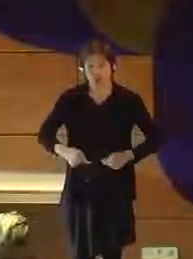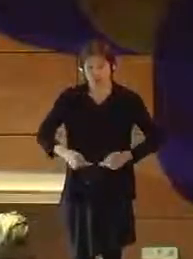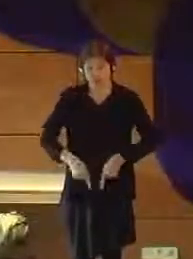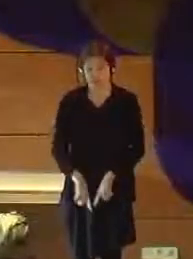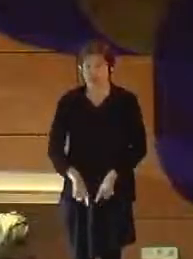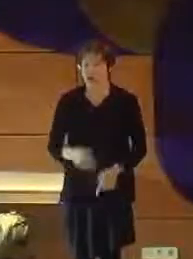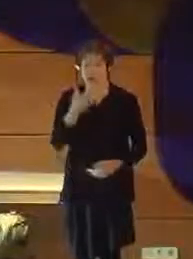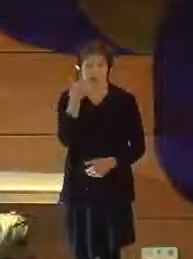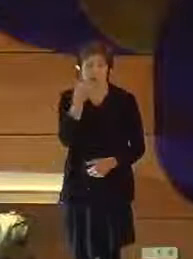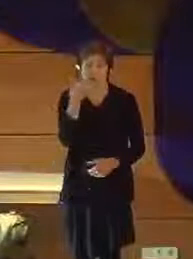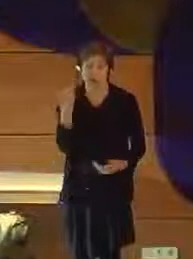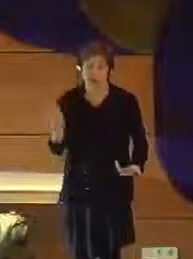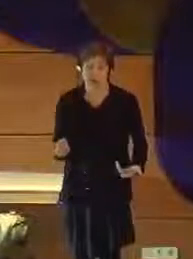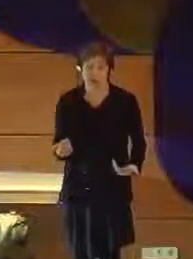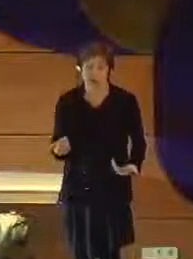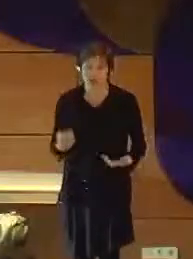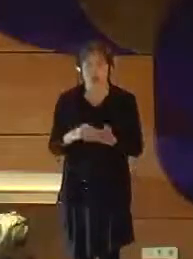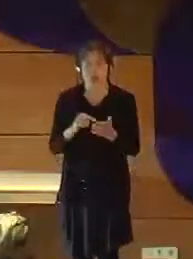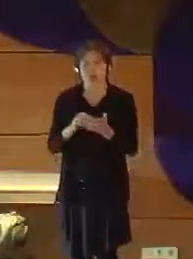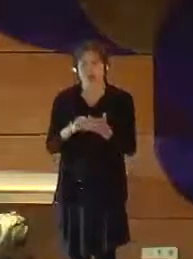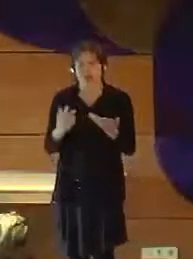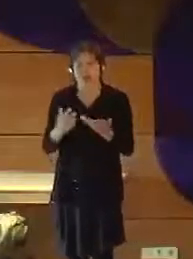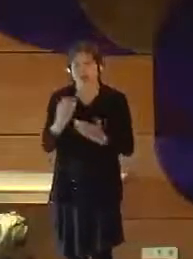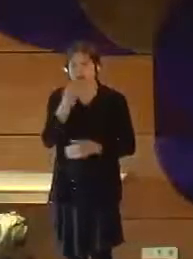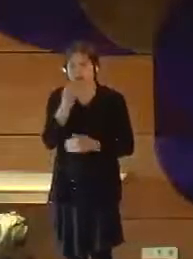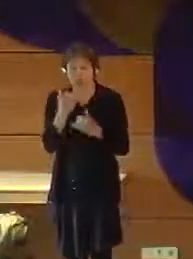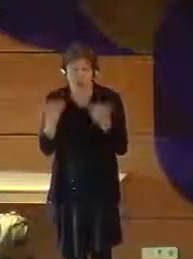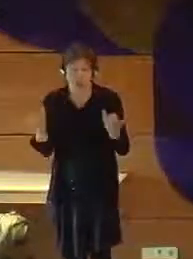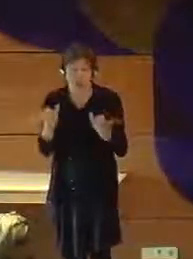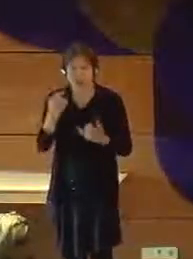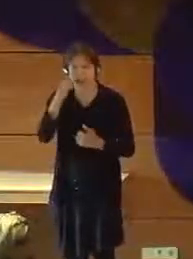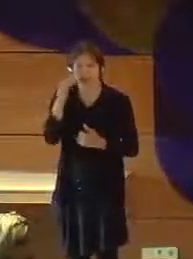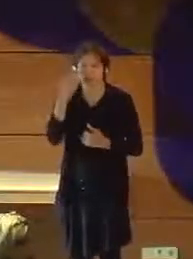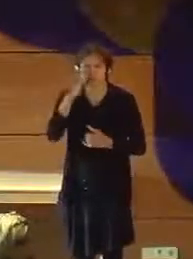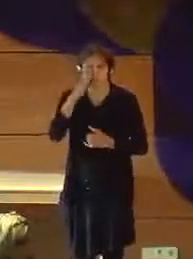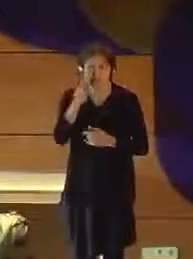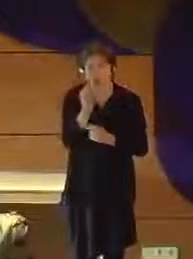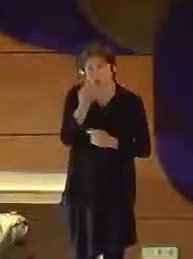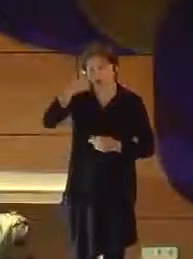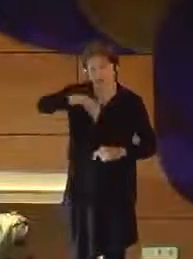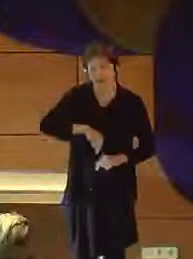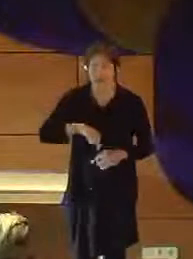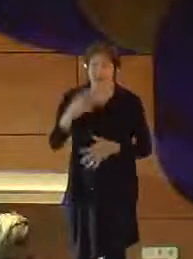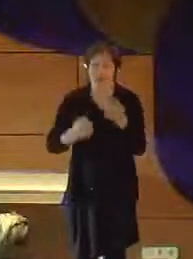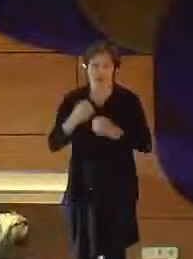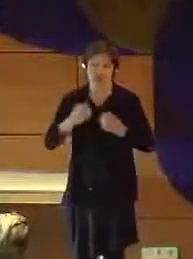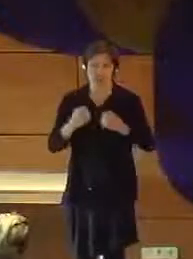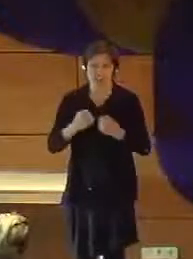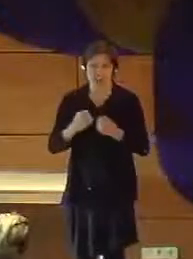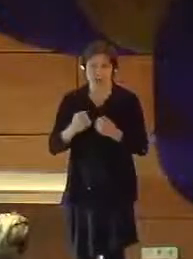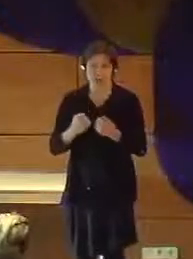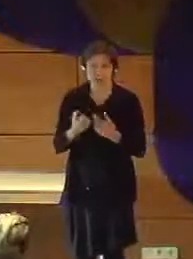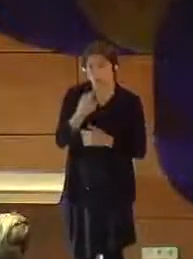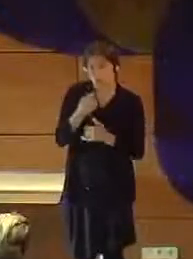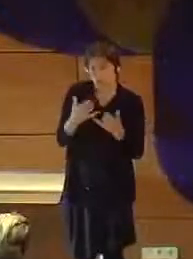the testes descend, because he also has a tube and his nose was always closed up. It would have